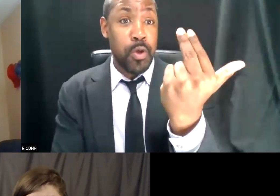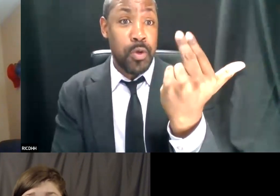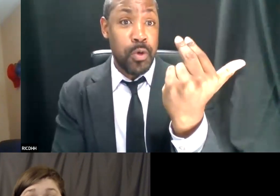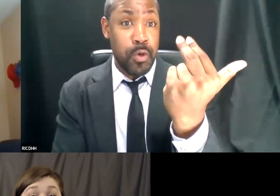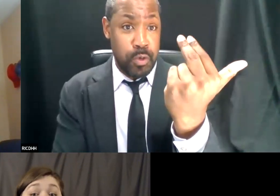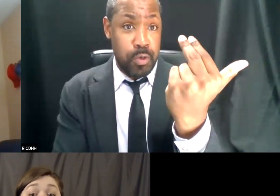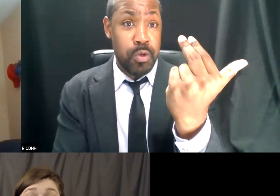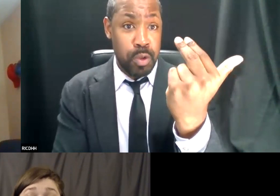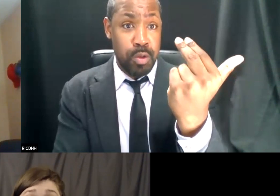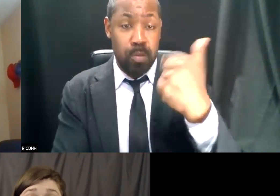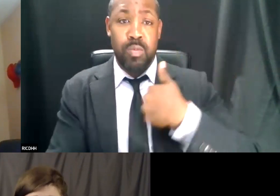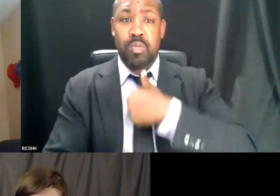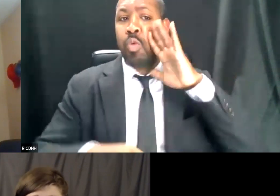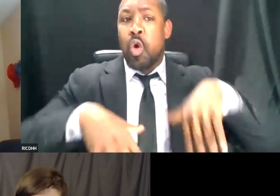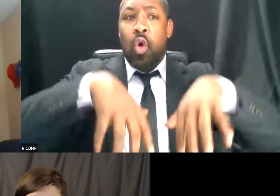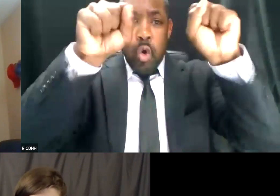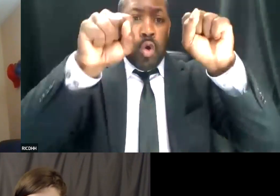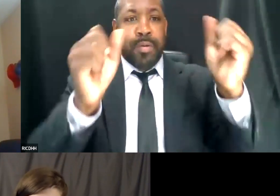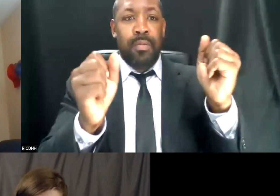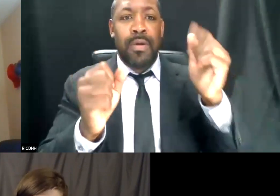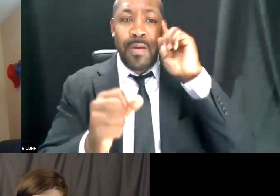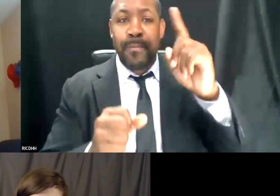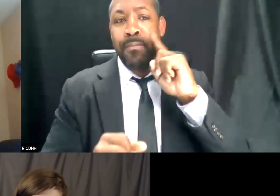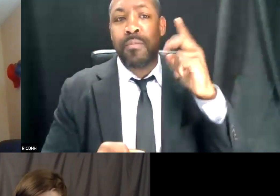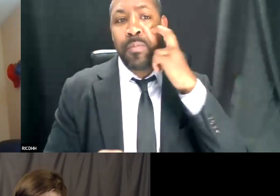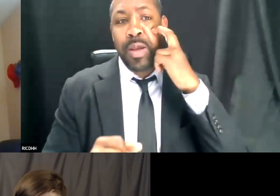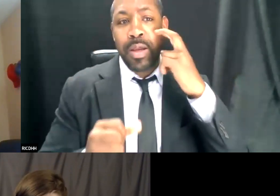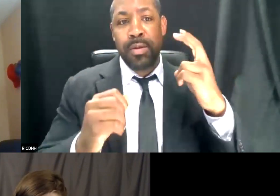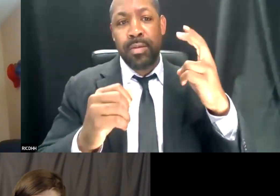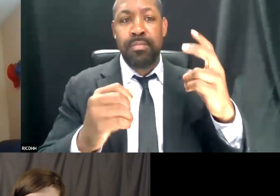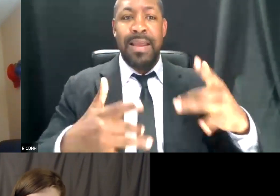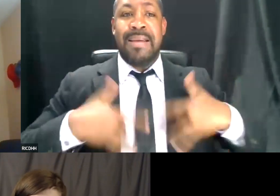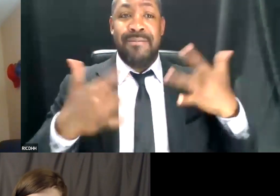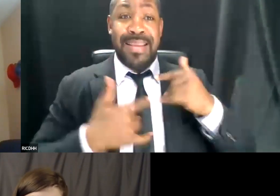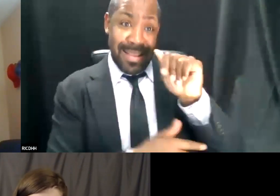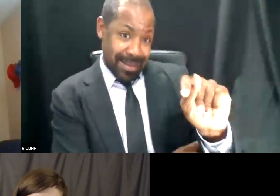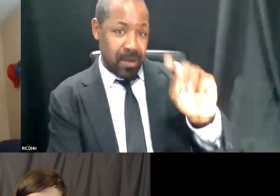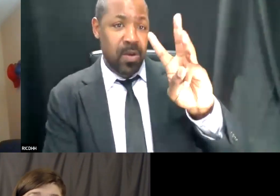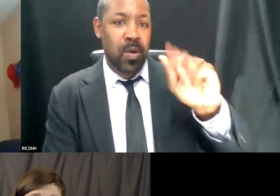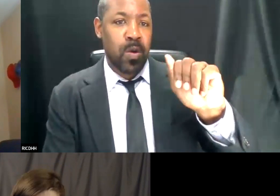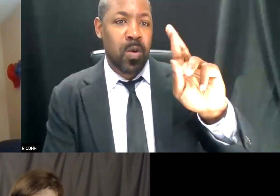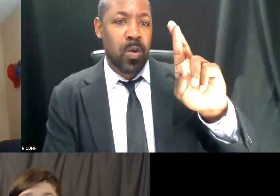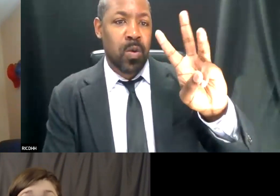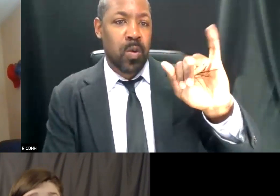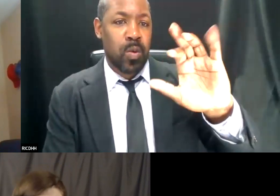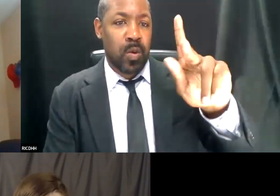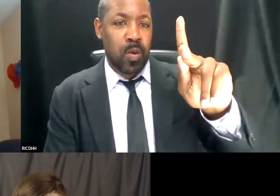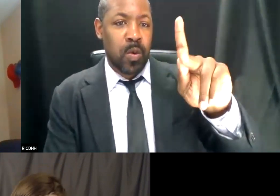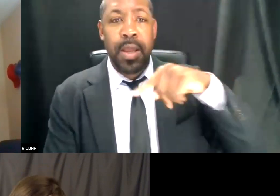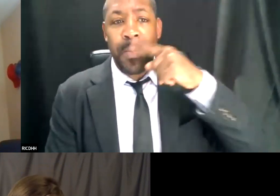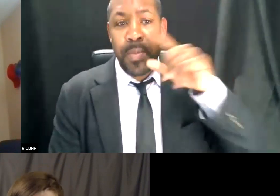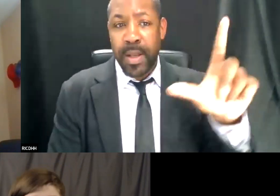in that. And then May 13th, we will host a deaf-blind event